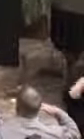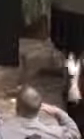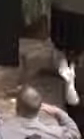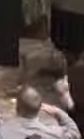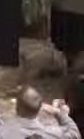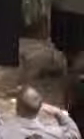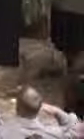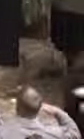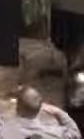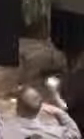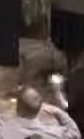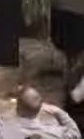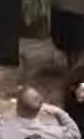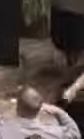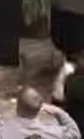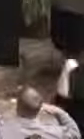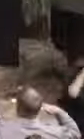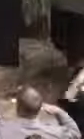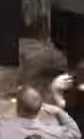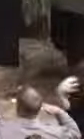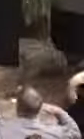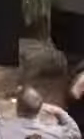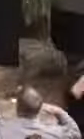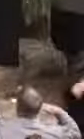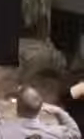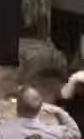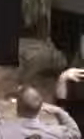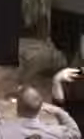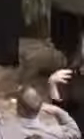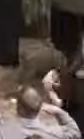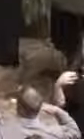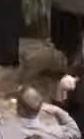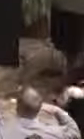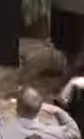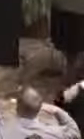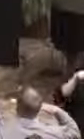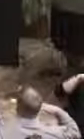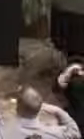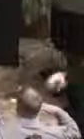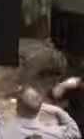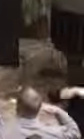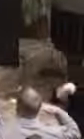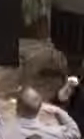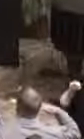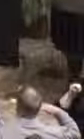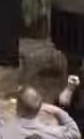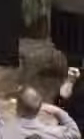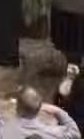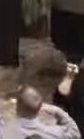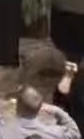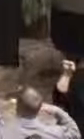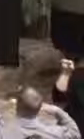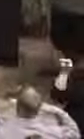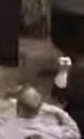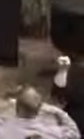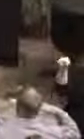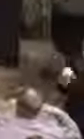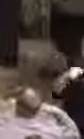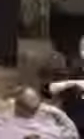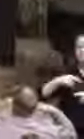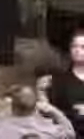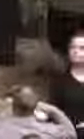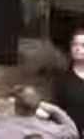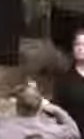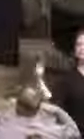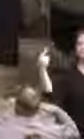perilous fight? O'er the ramparts we watched